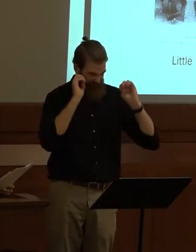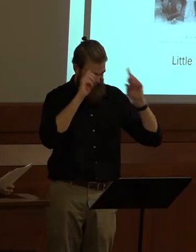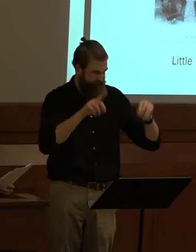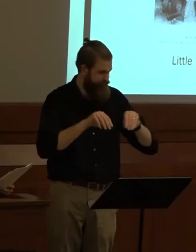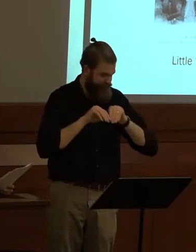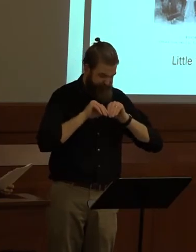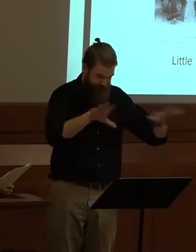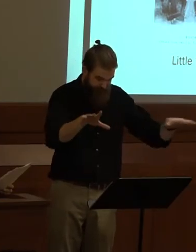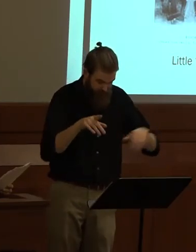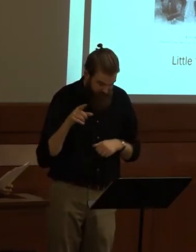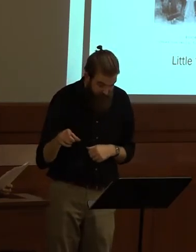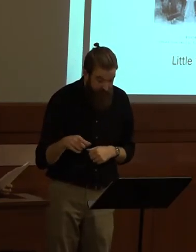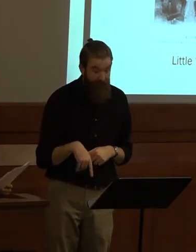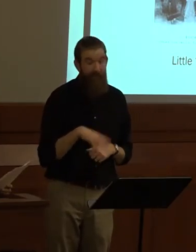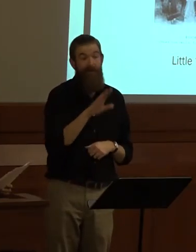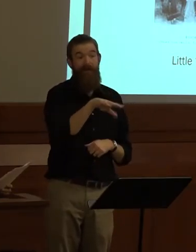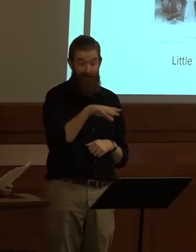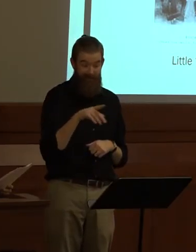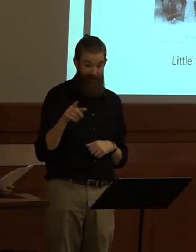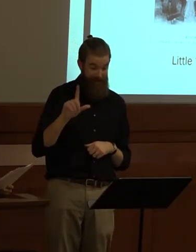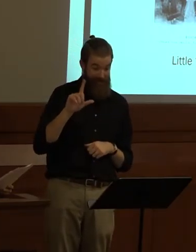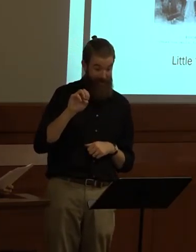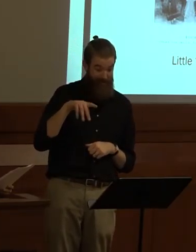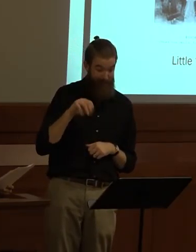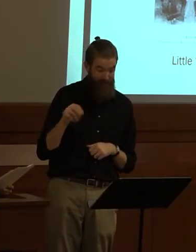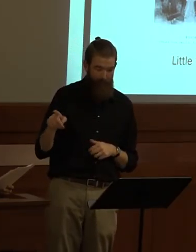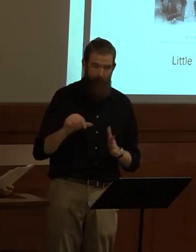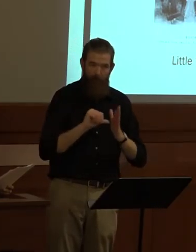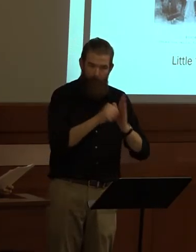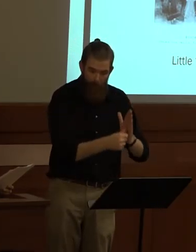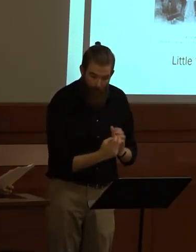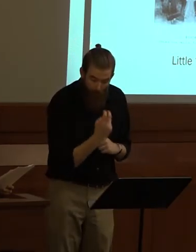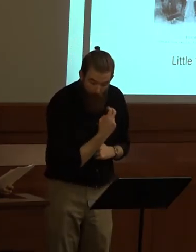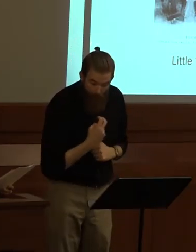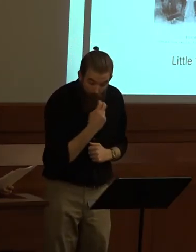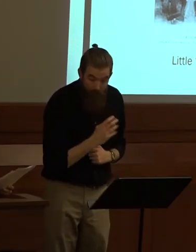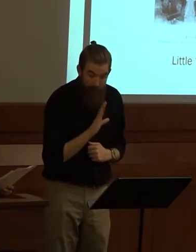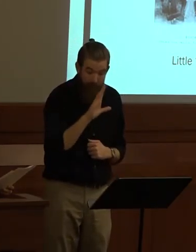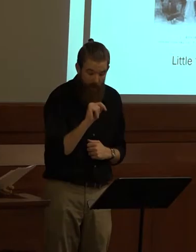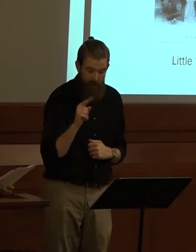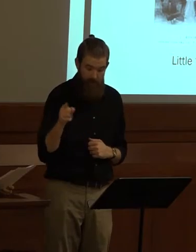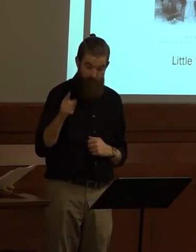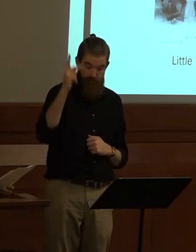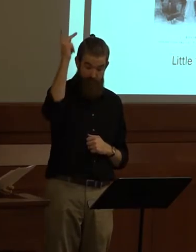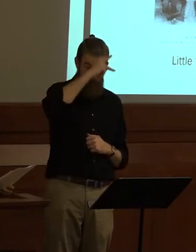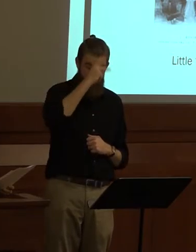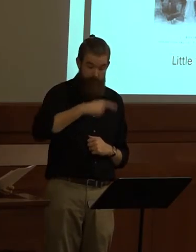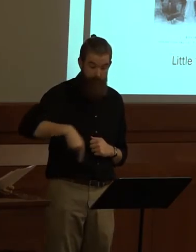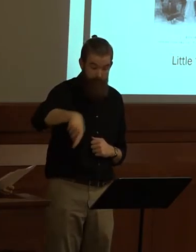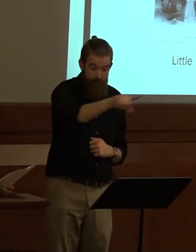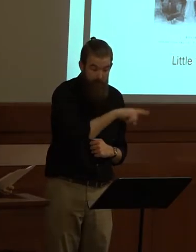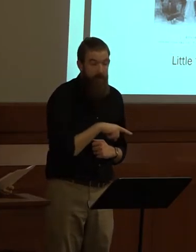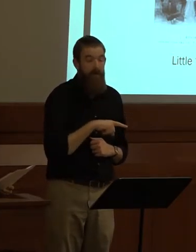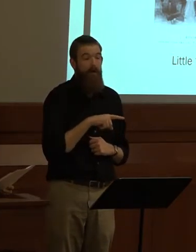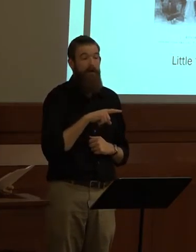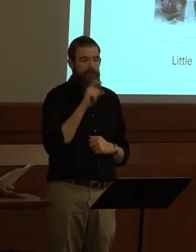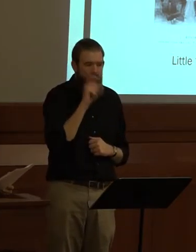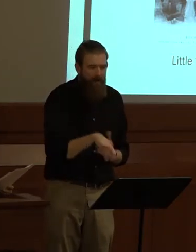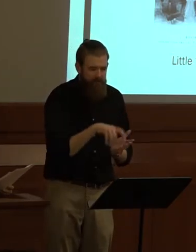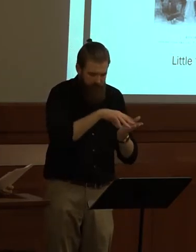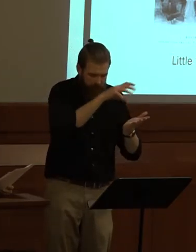directly with people who needed him. People in the very midst of French life who had never heard the